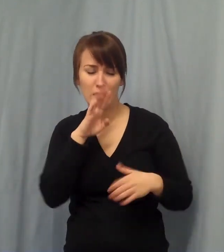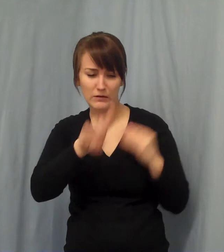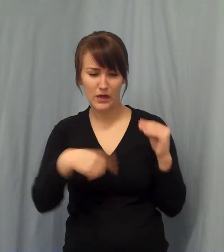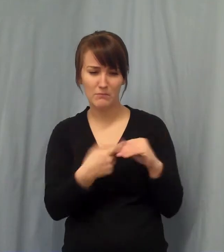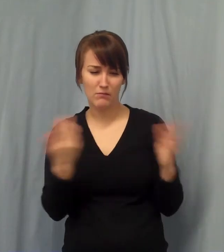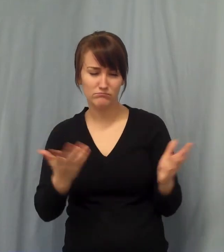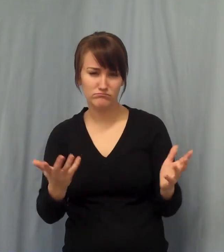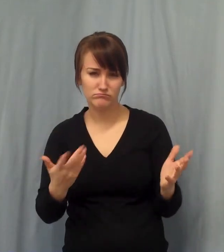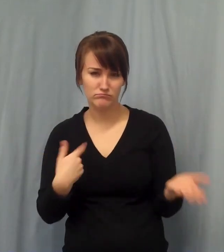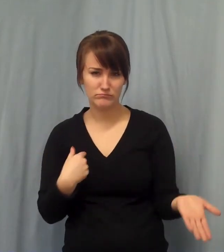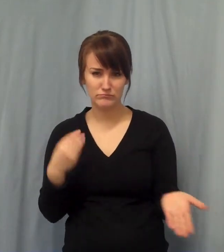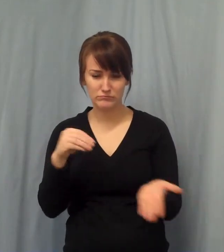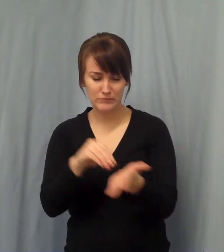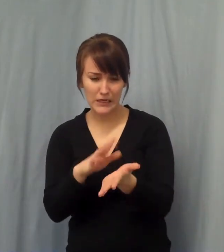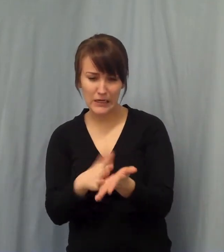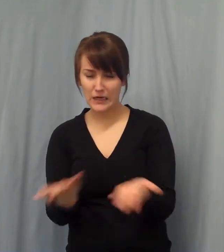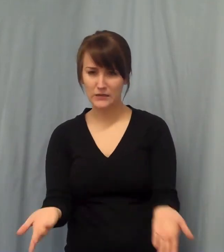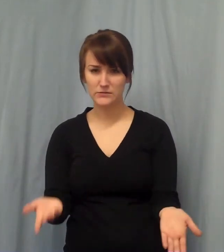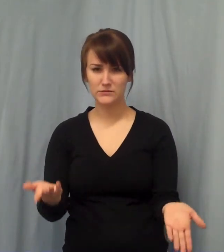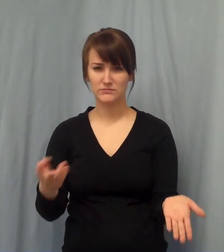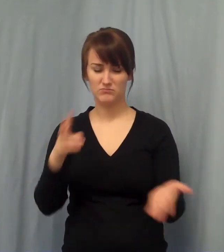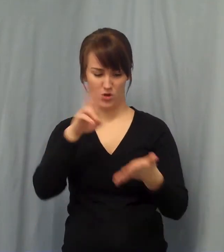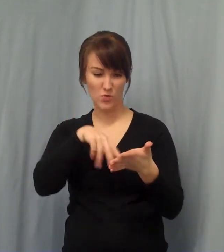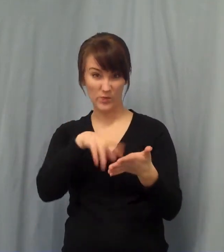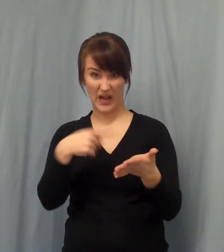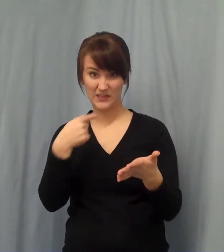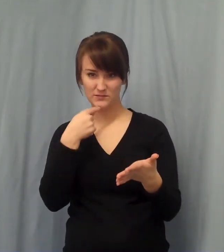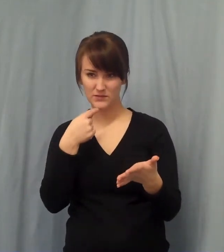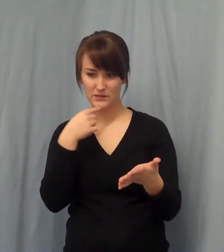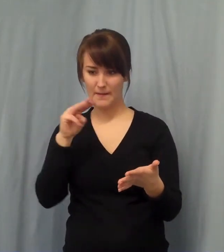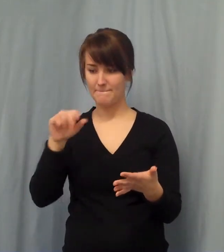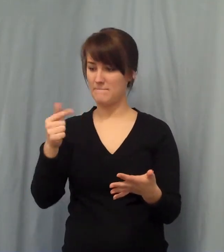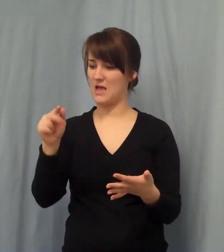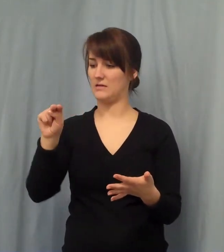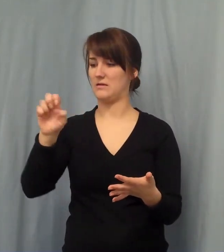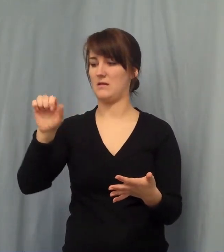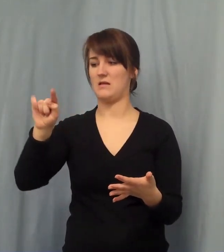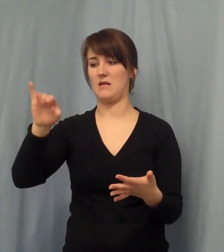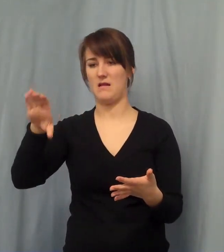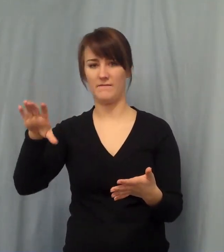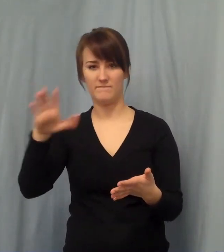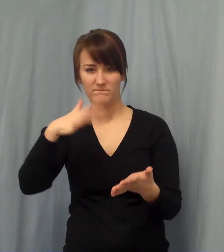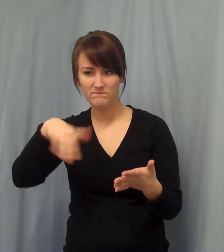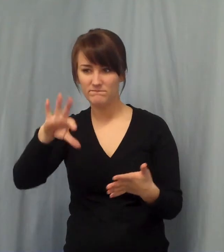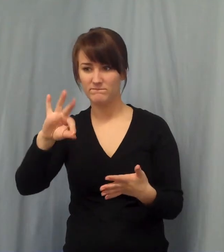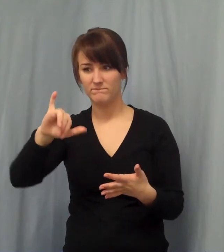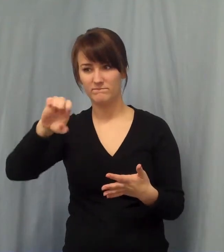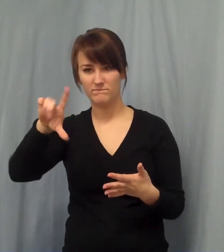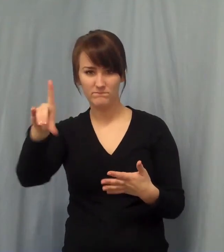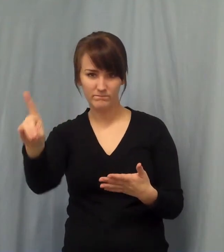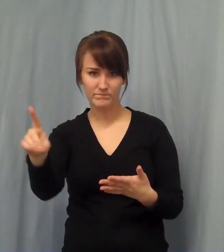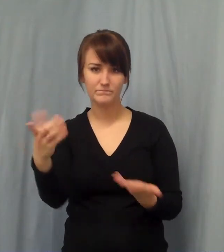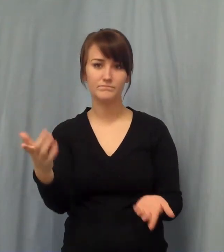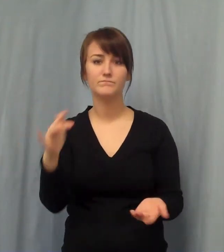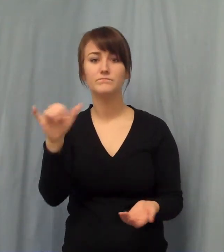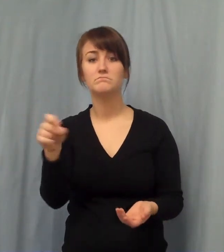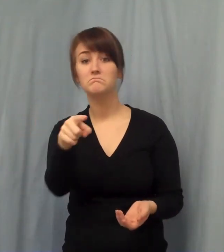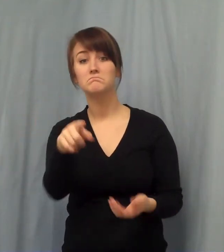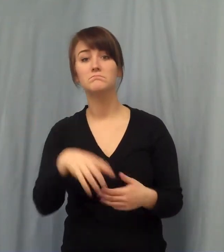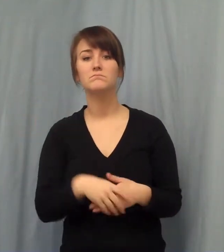they say that's the magnetic field? What are they talking about? Jimmy? Like a certain area that attracts stuff